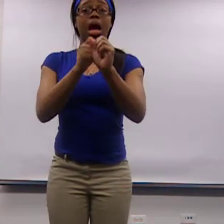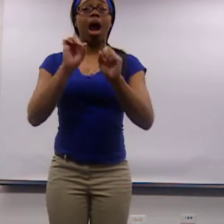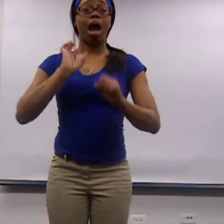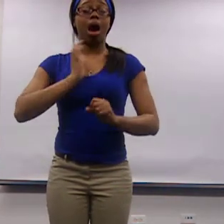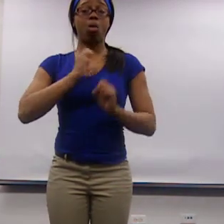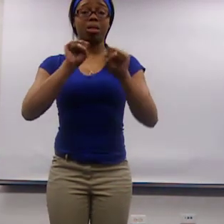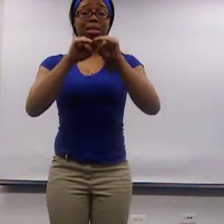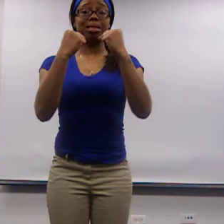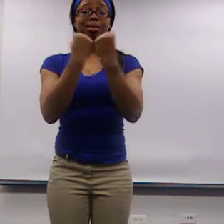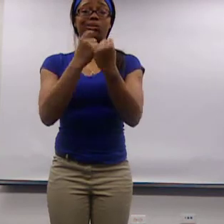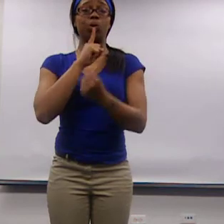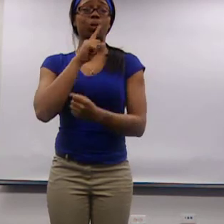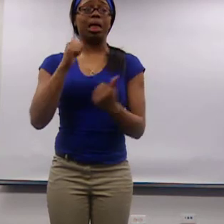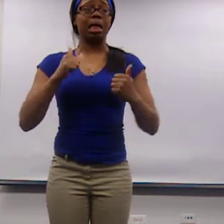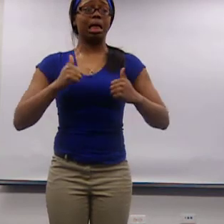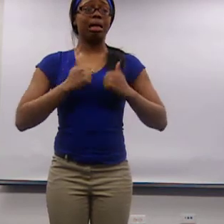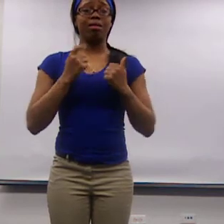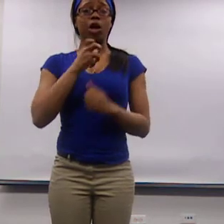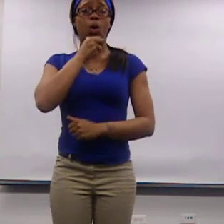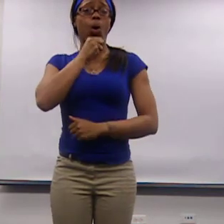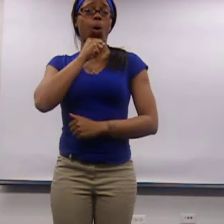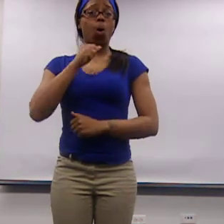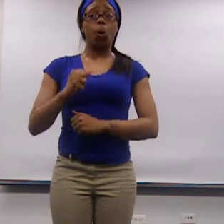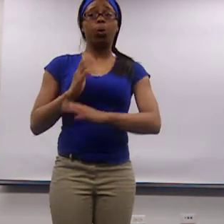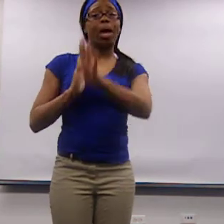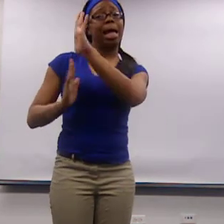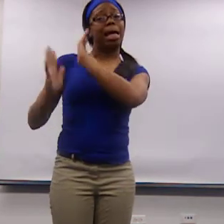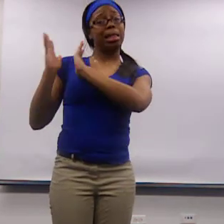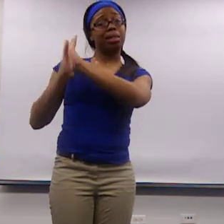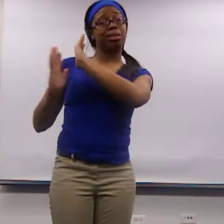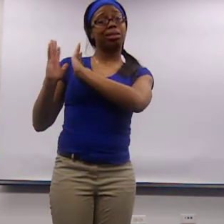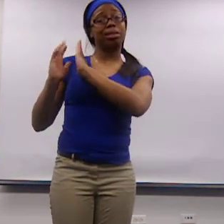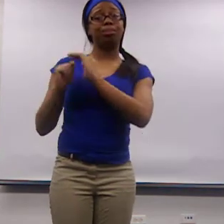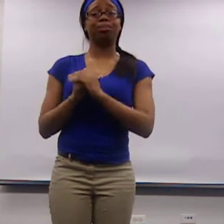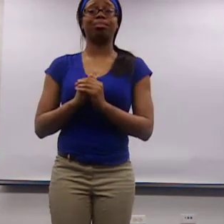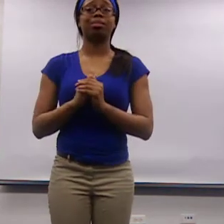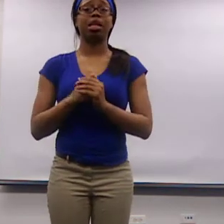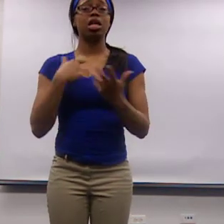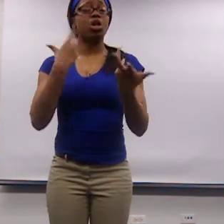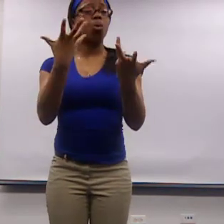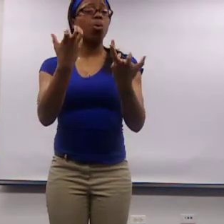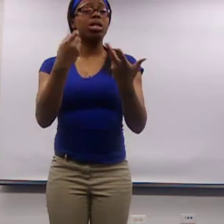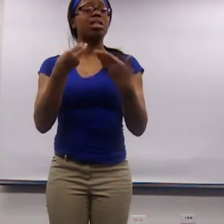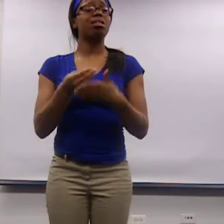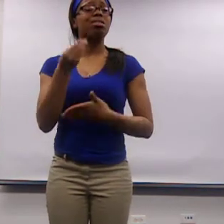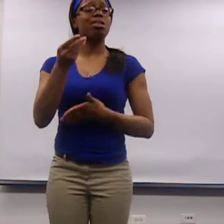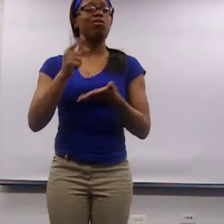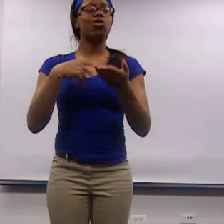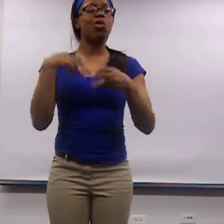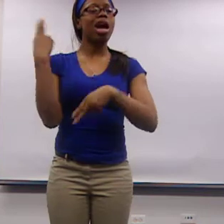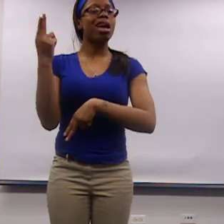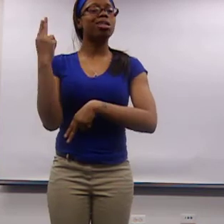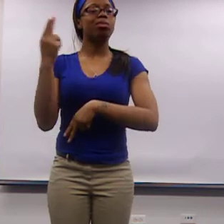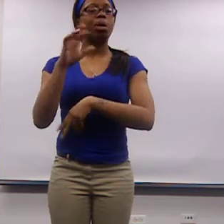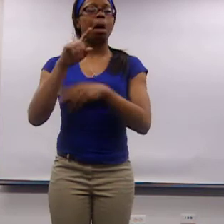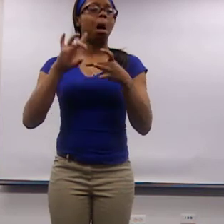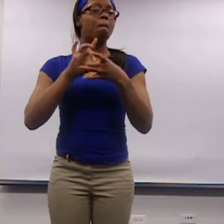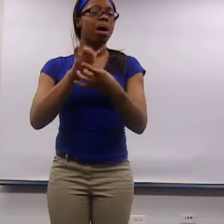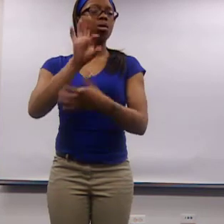Age, basically. So let me give you a little bit of history about 911. It started in 1968.